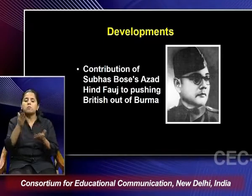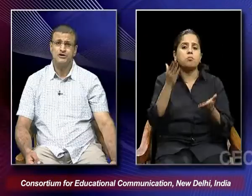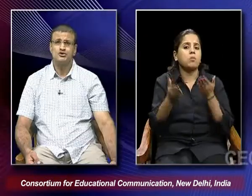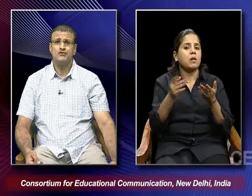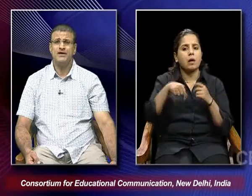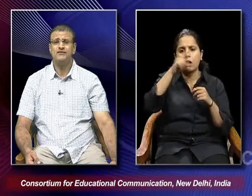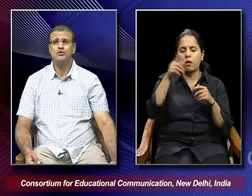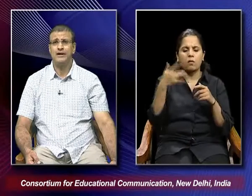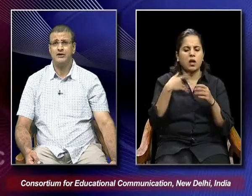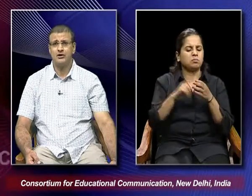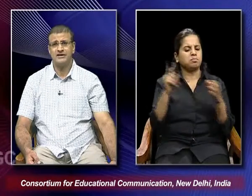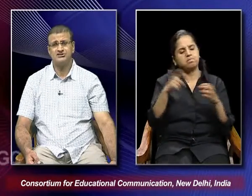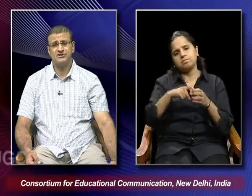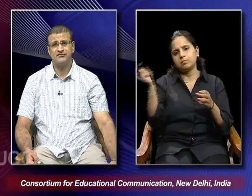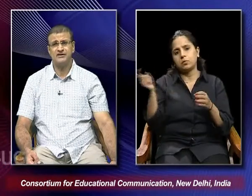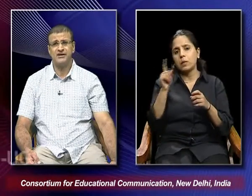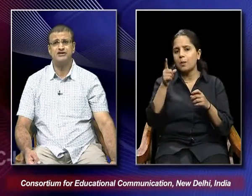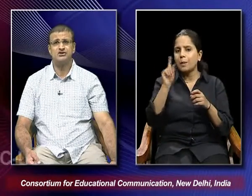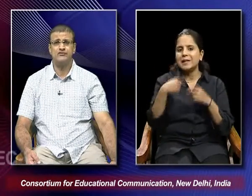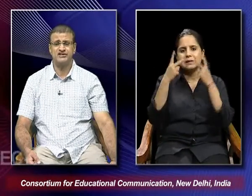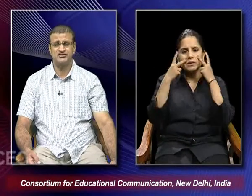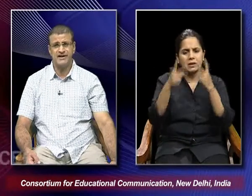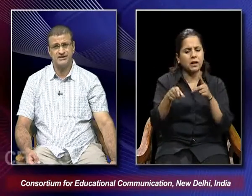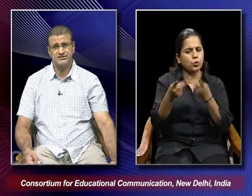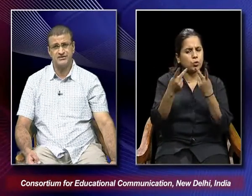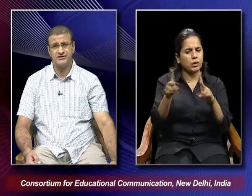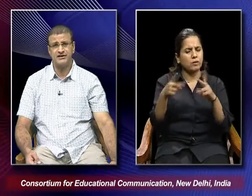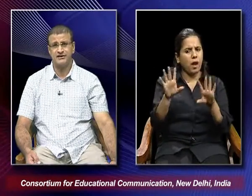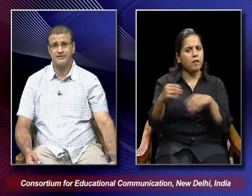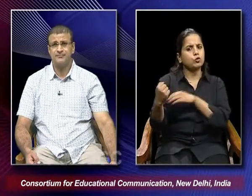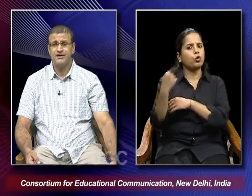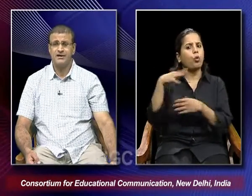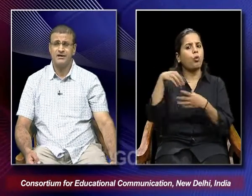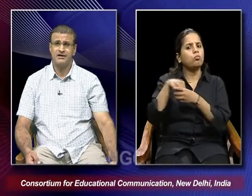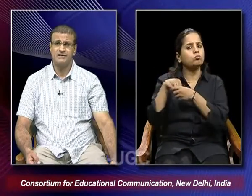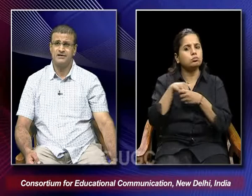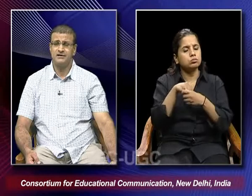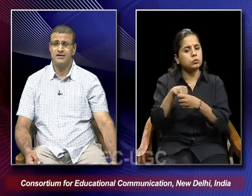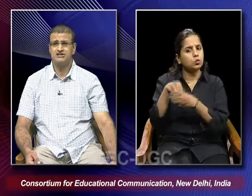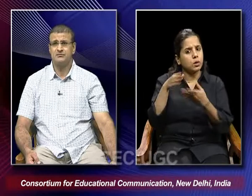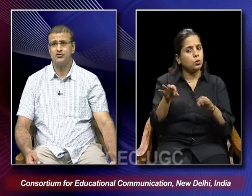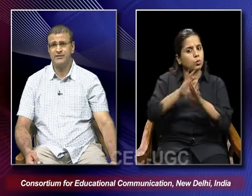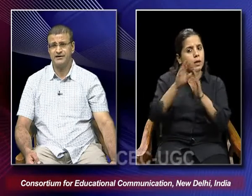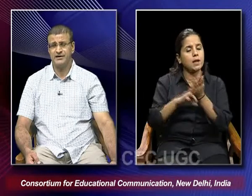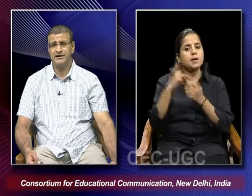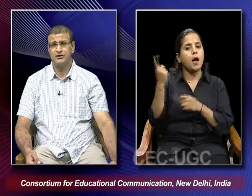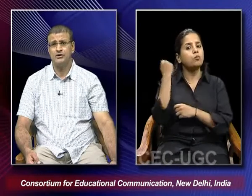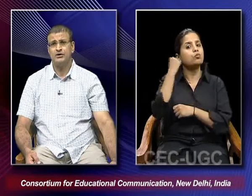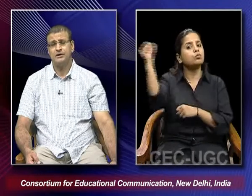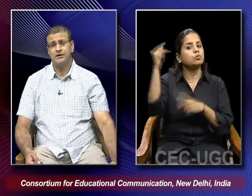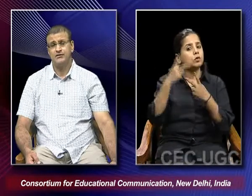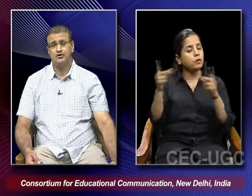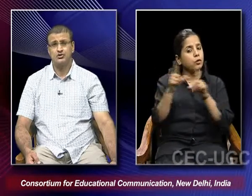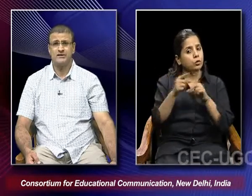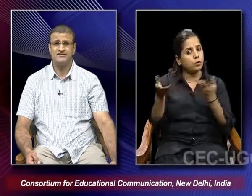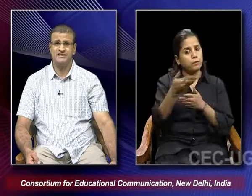India. So we have to acknowledge the different kinds of strands which were there in the national movement, and